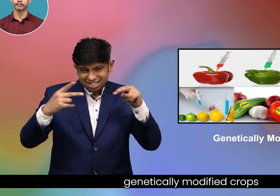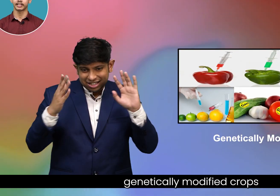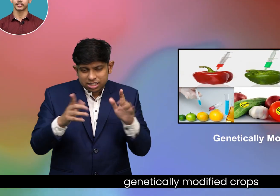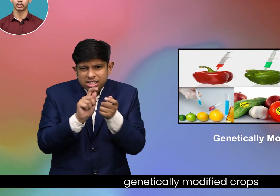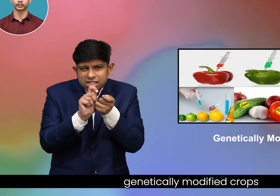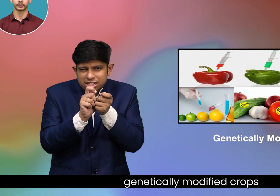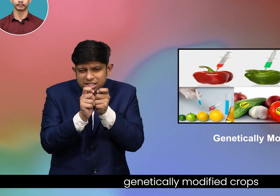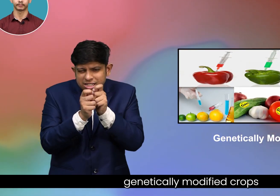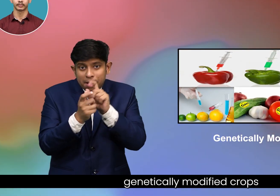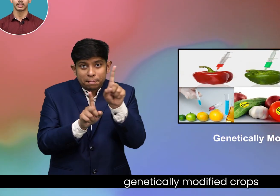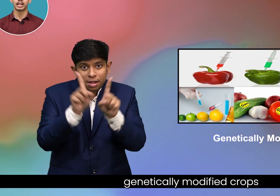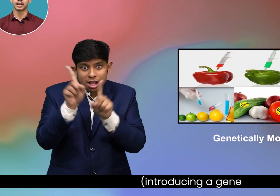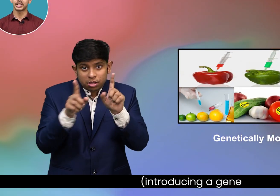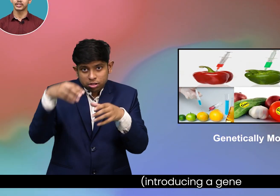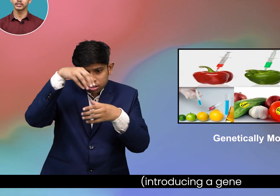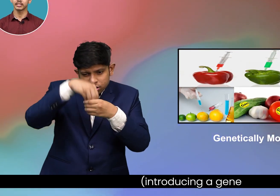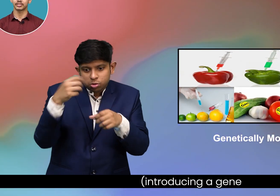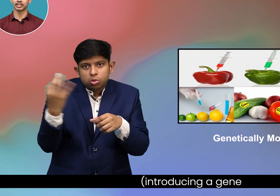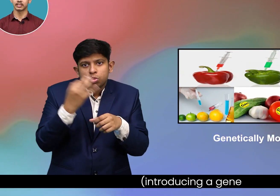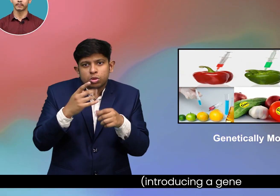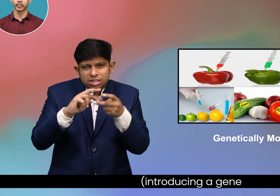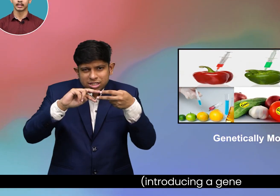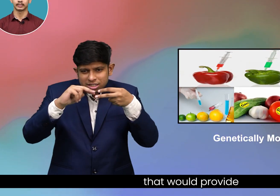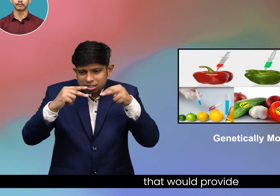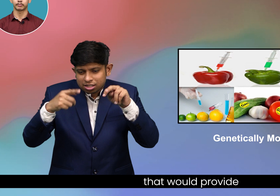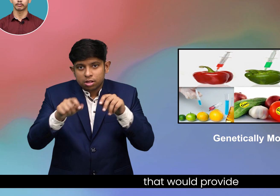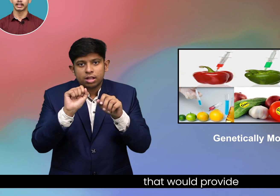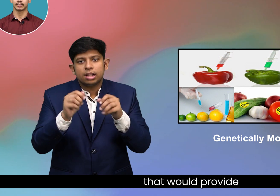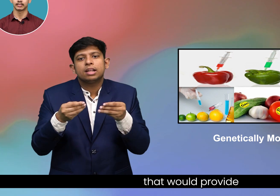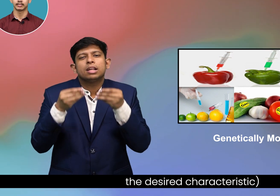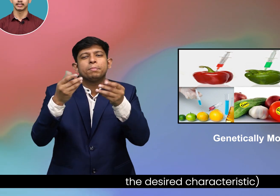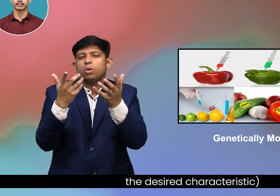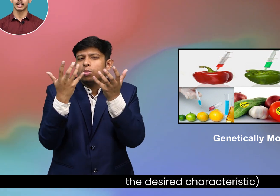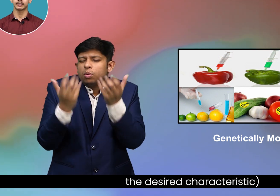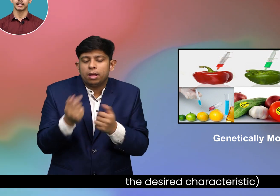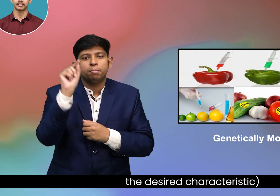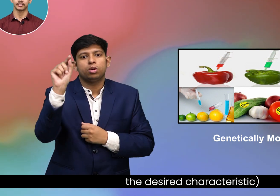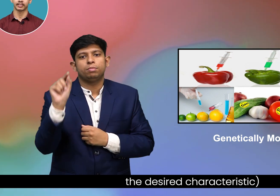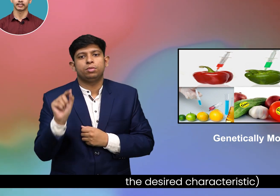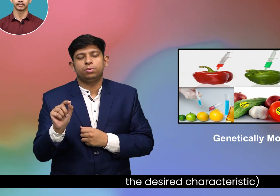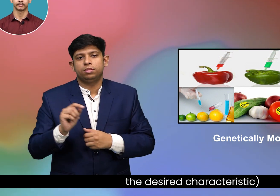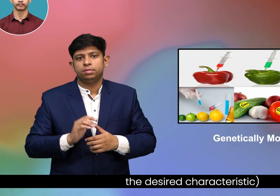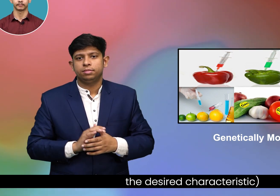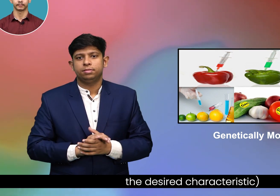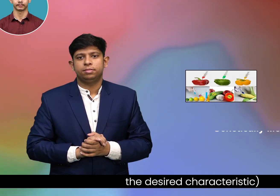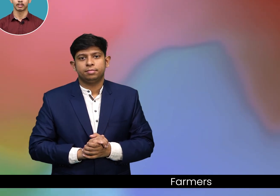Genetically modified crops, introducing a gene that would provide the desired